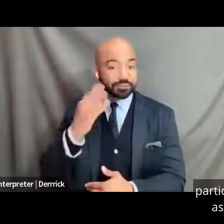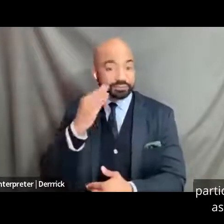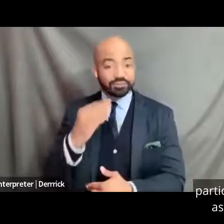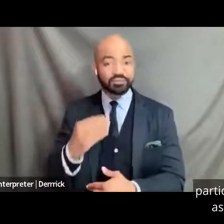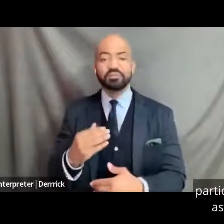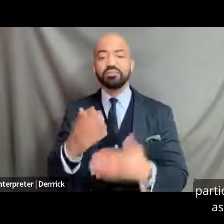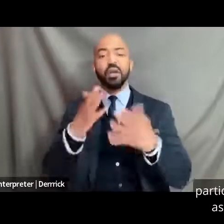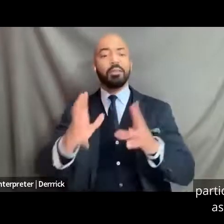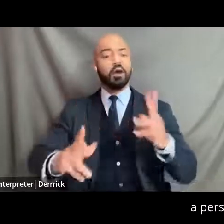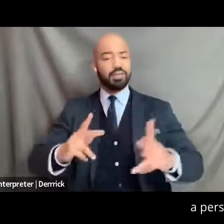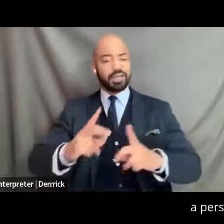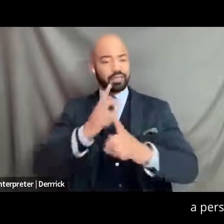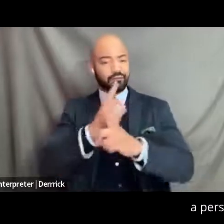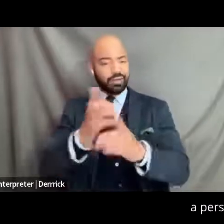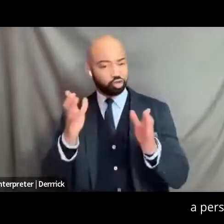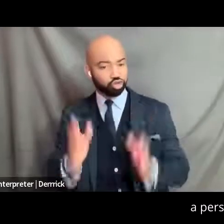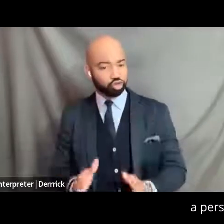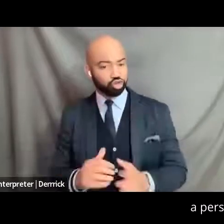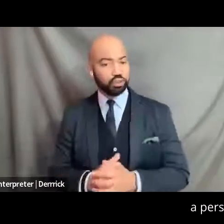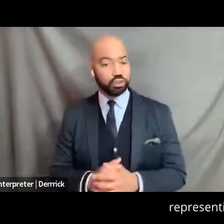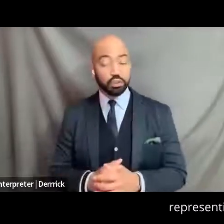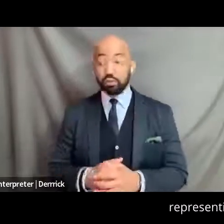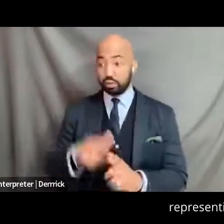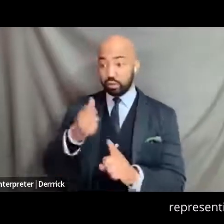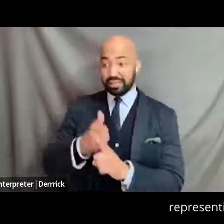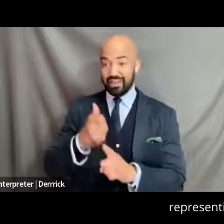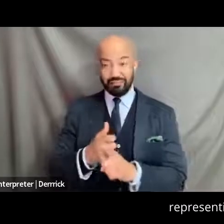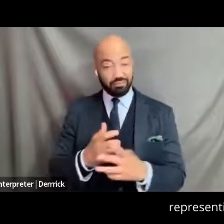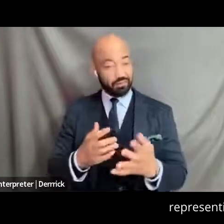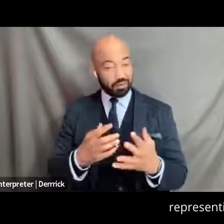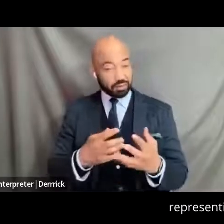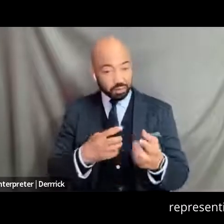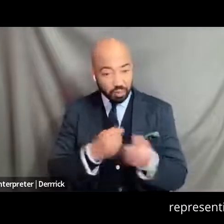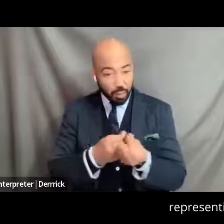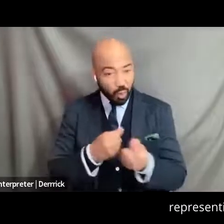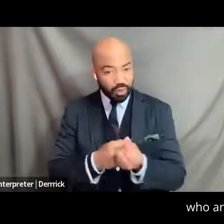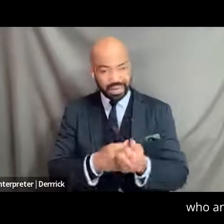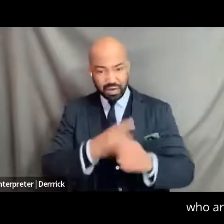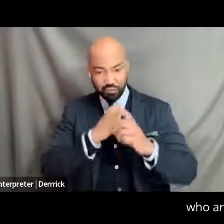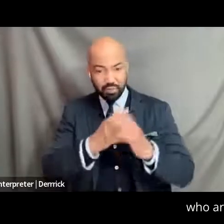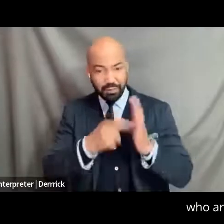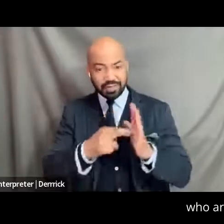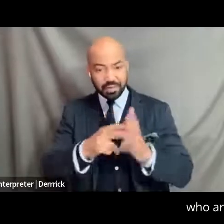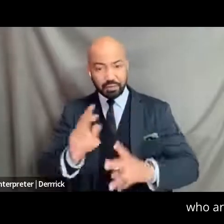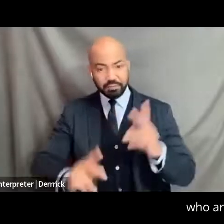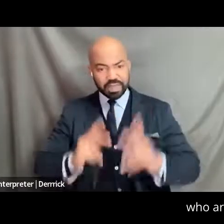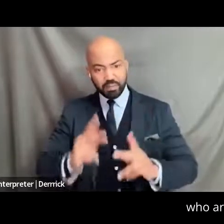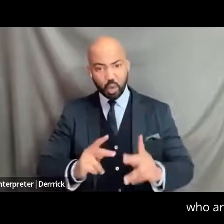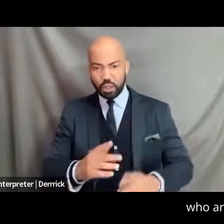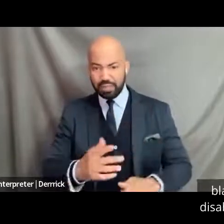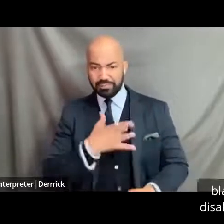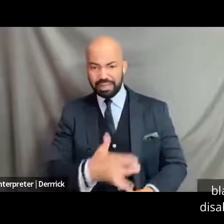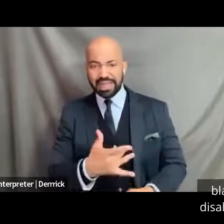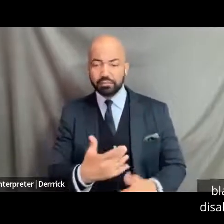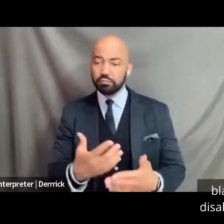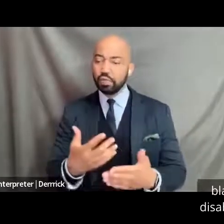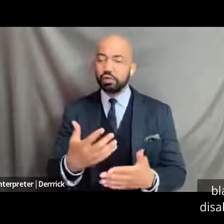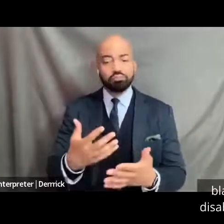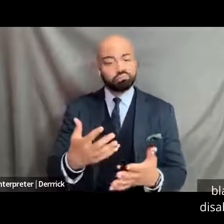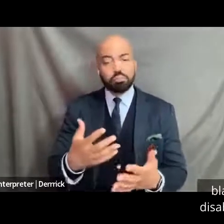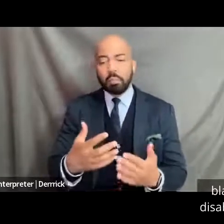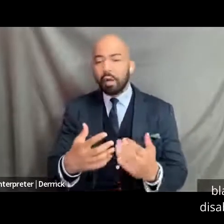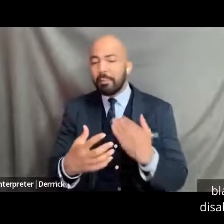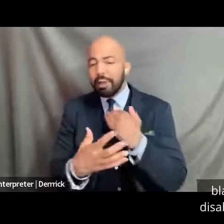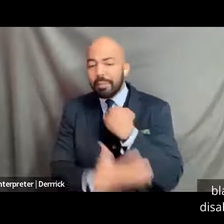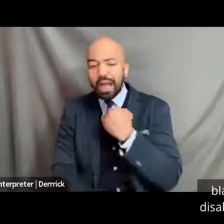public defender a person who is in a position representing communities of people who are largely impoverished black and brown